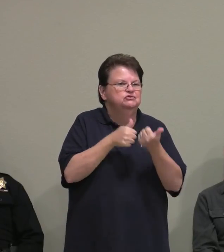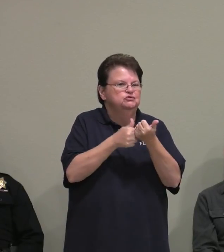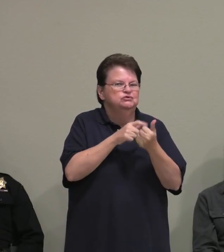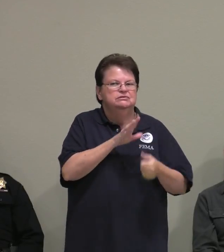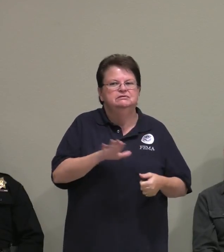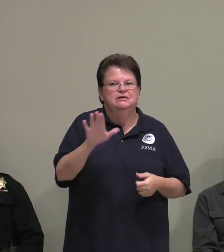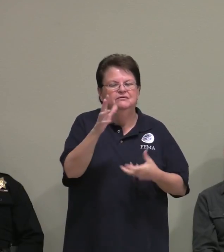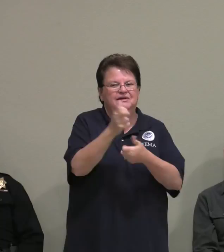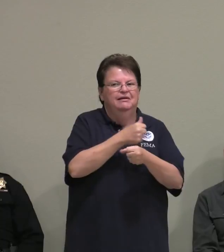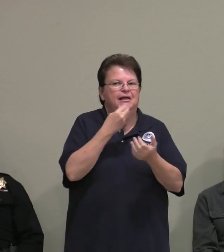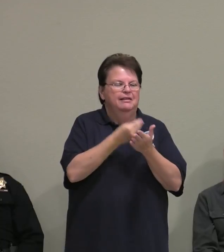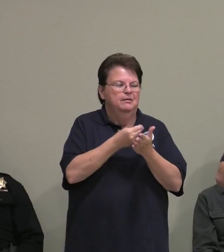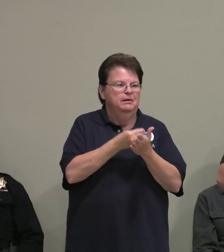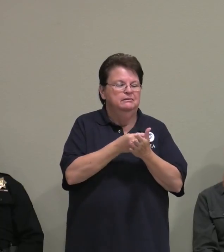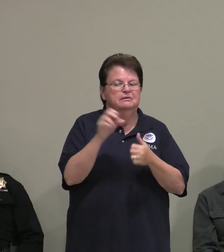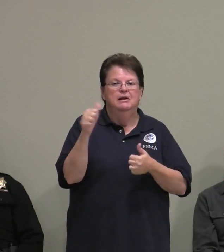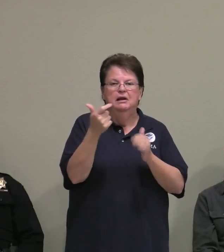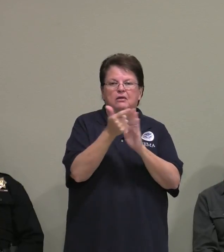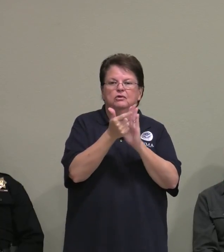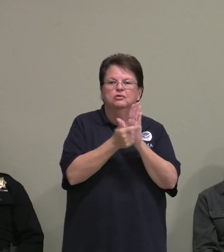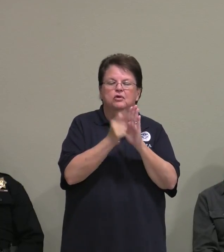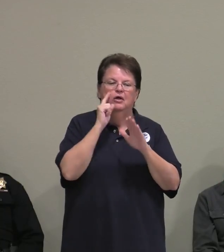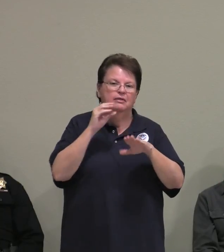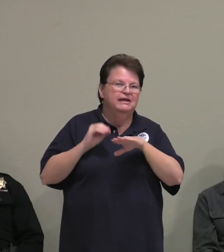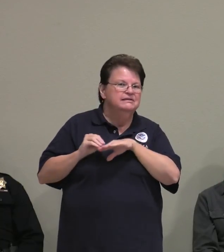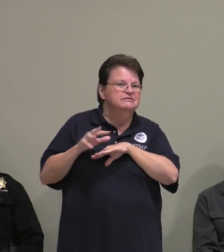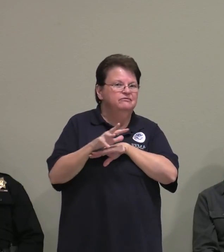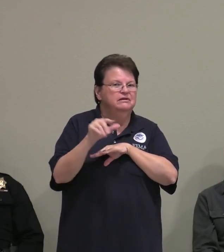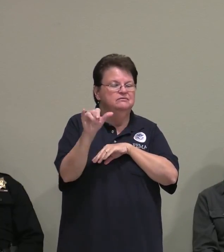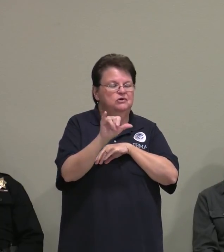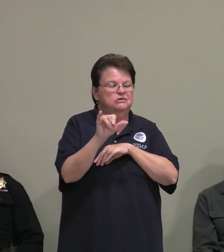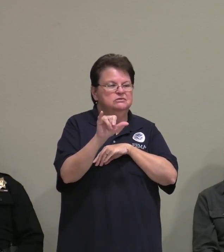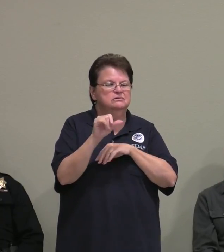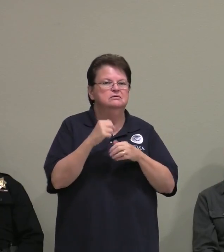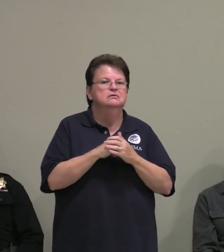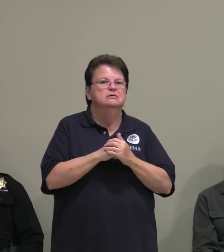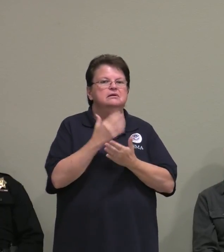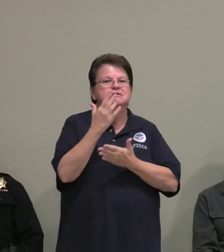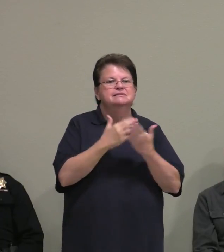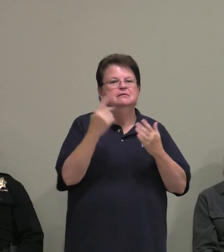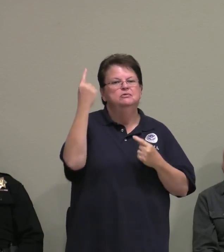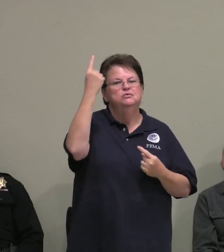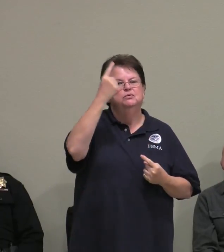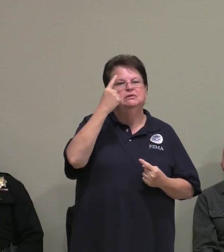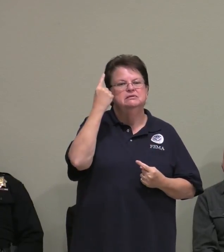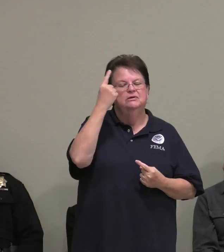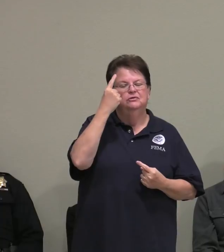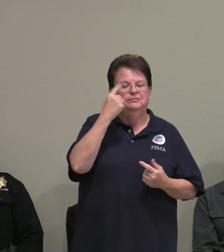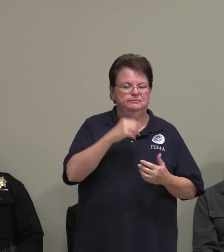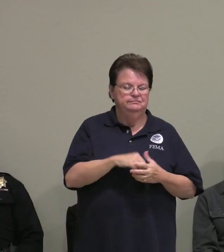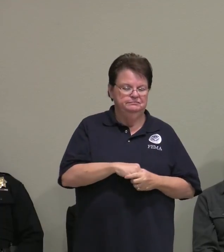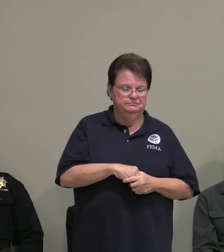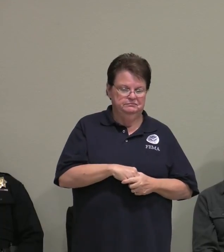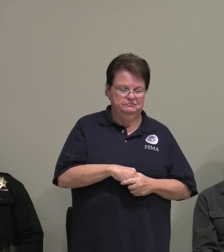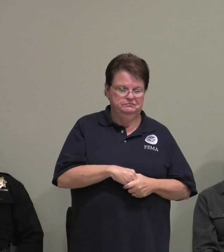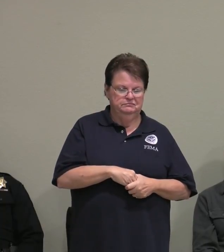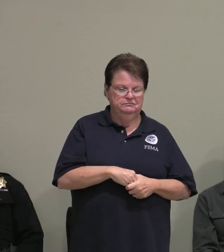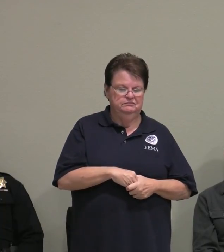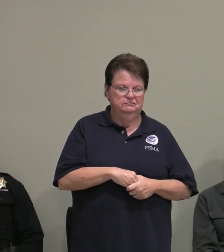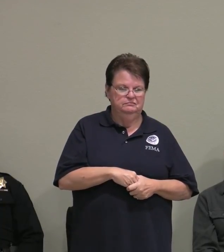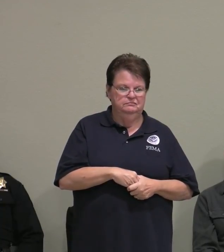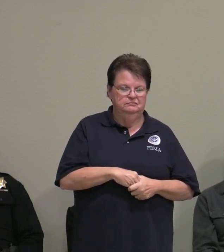another law is in effect that it's something to consider is if you